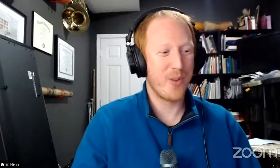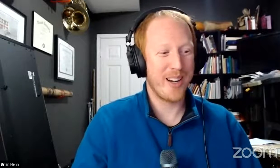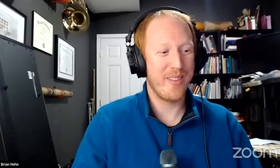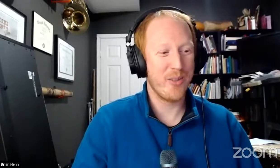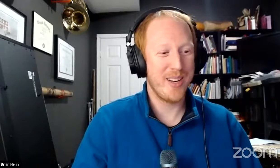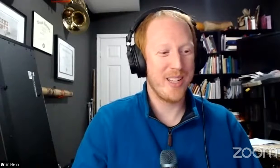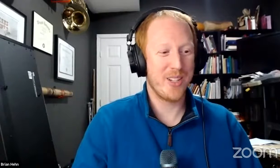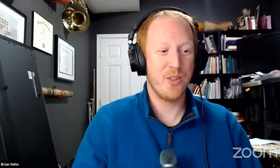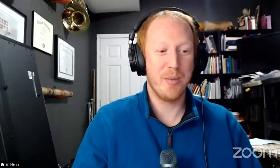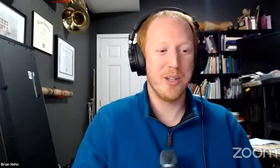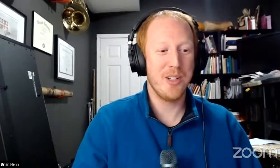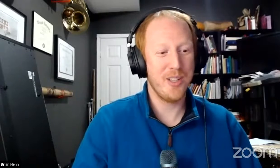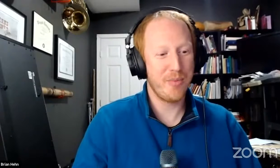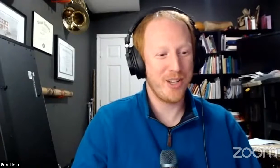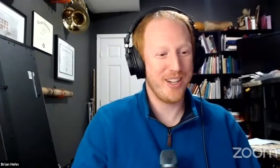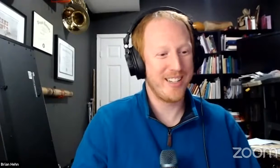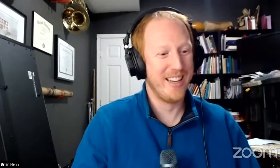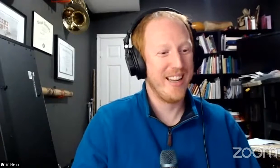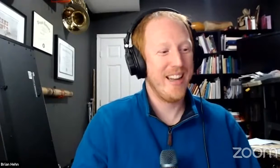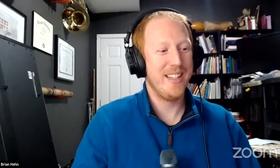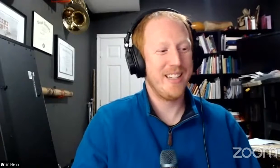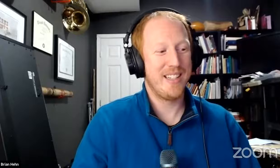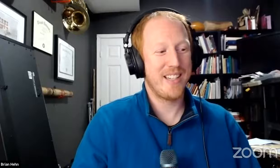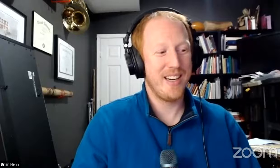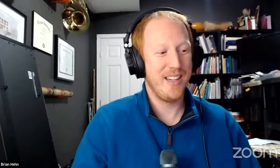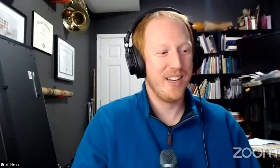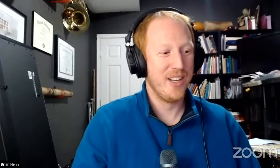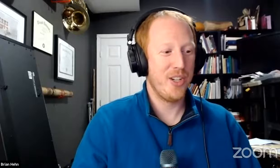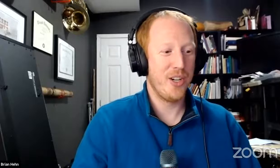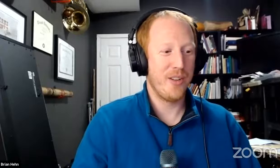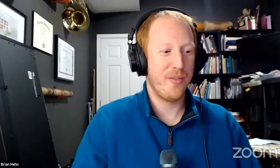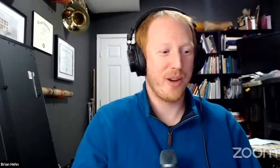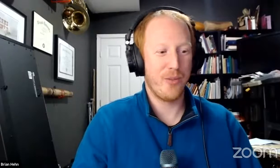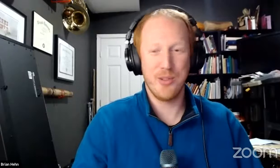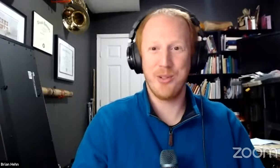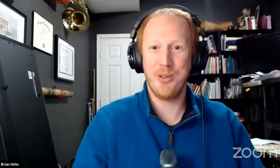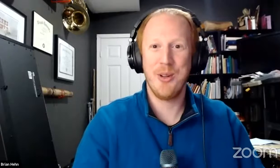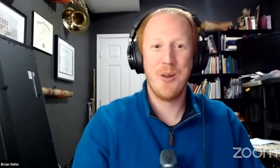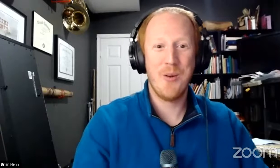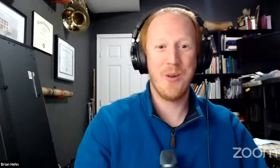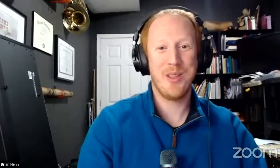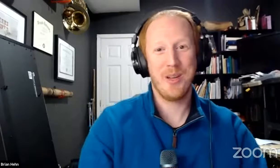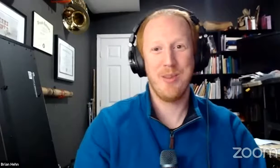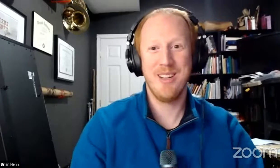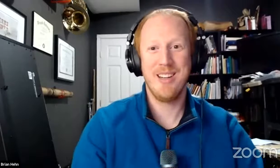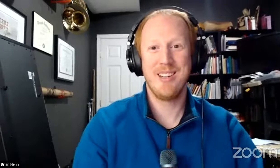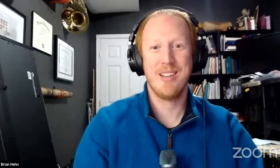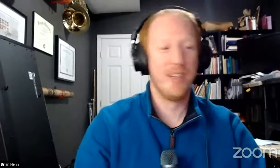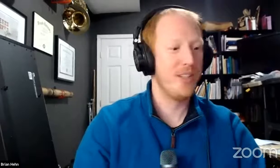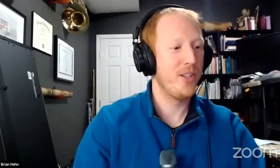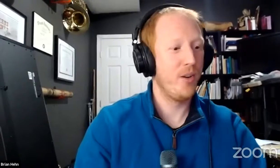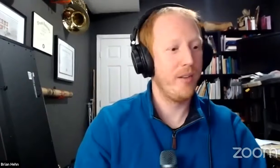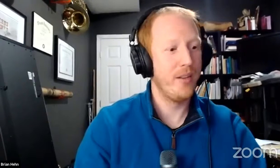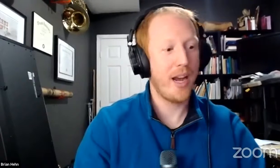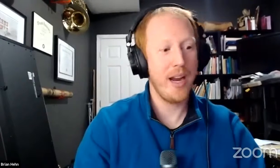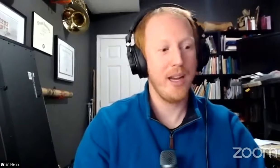with a similar title. That one was indeed silly, and wonderfully silly at that. Thank you, thank you,